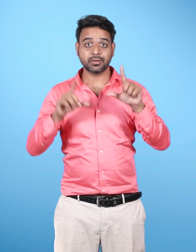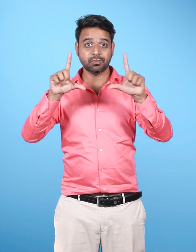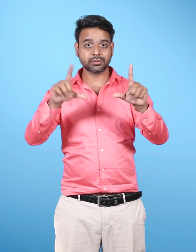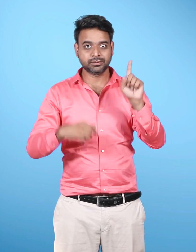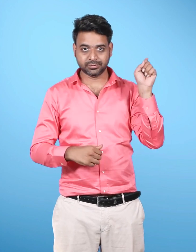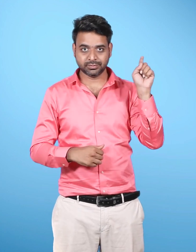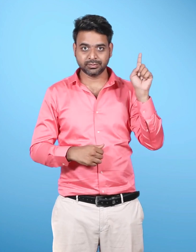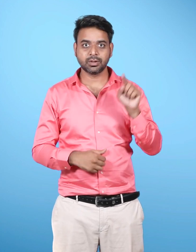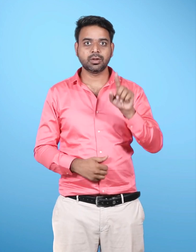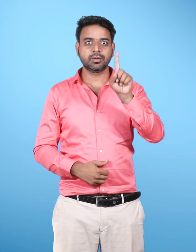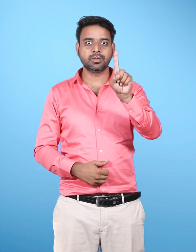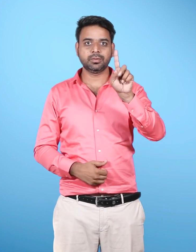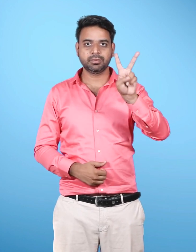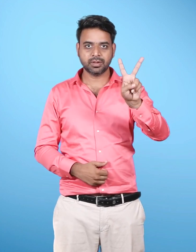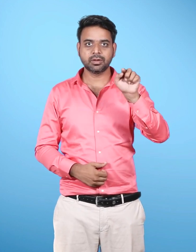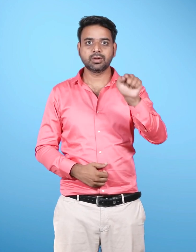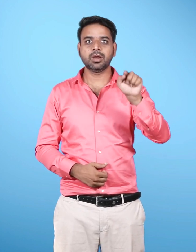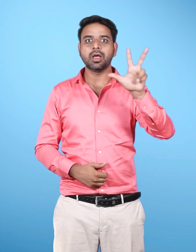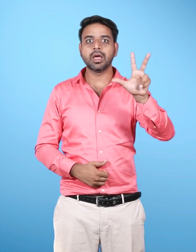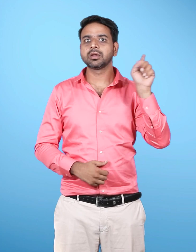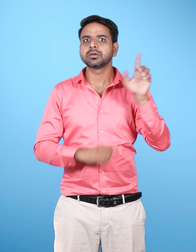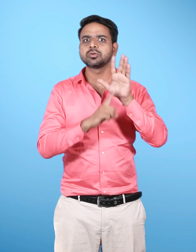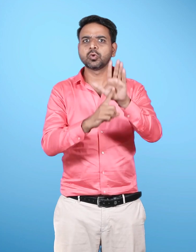Figure 12.8 shows a simple switch.